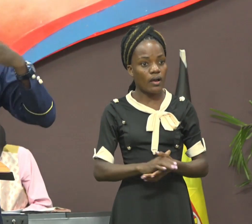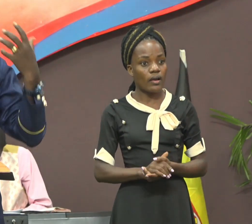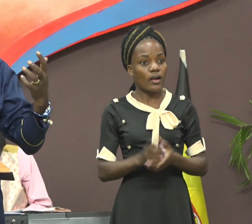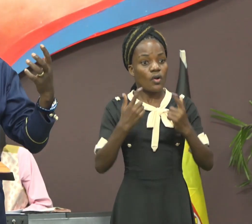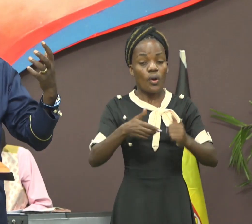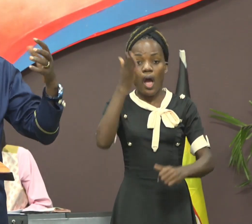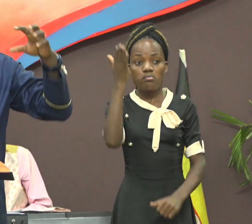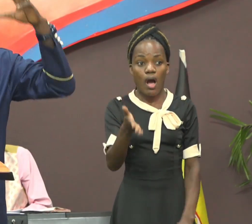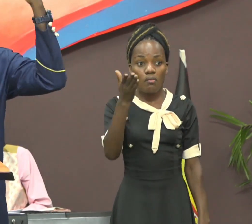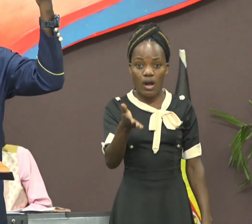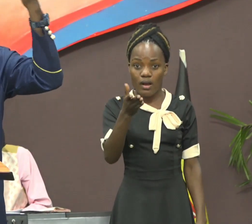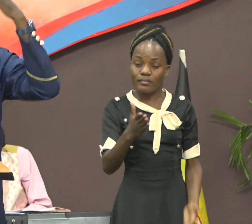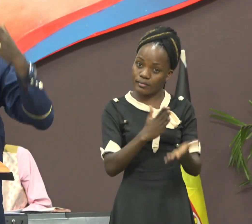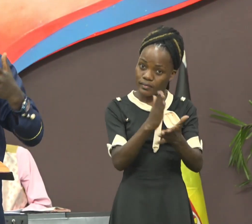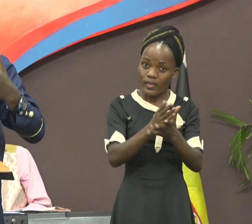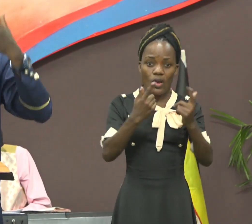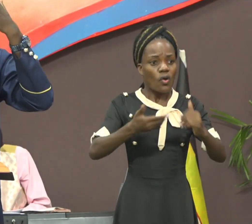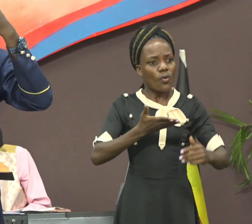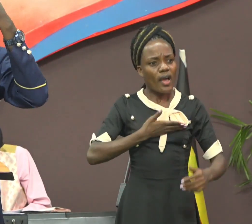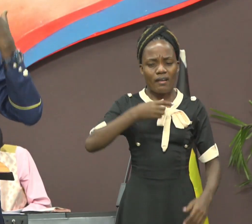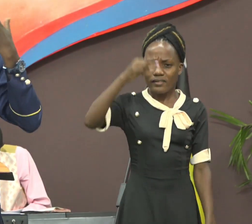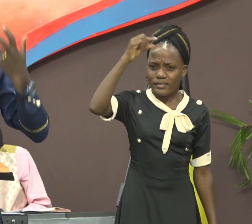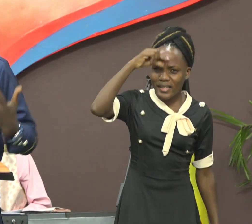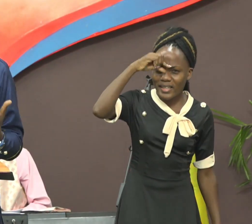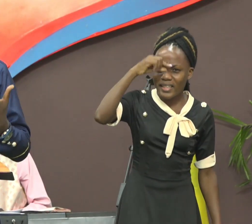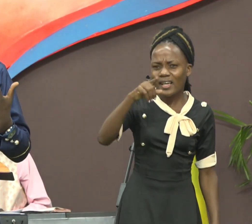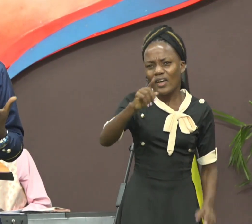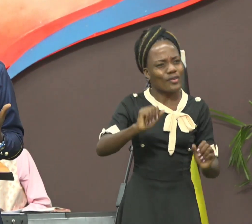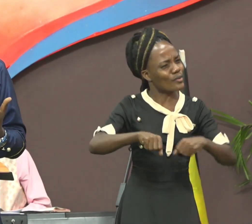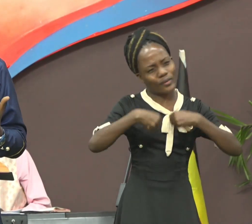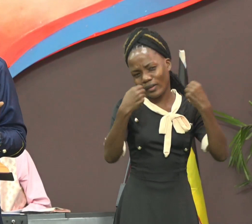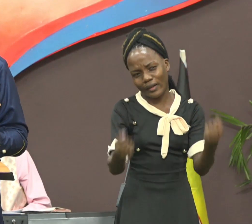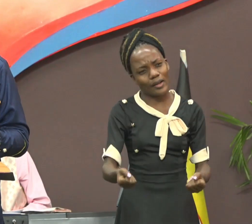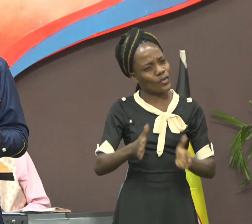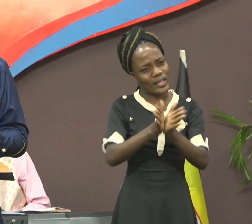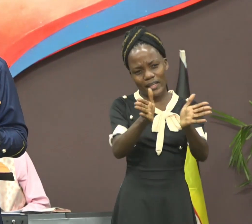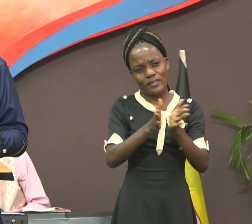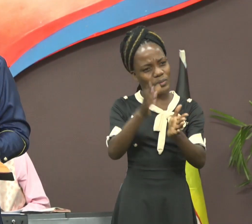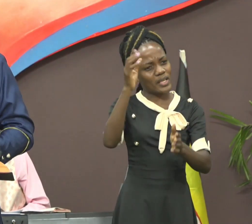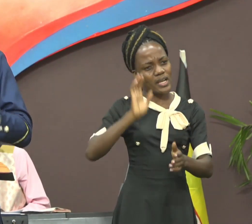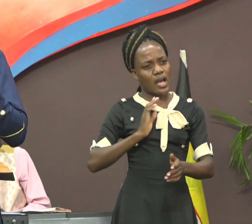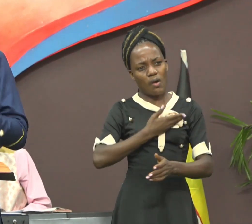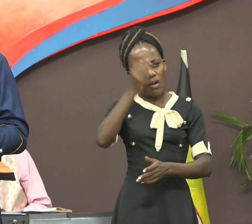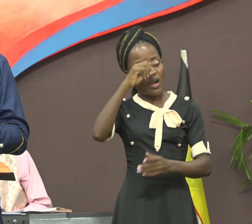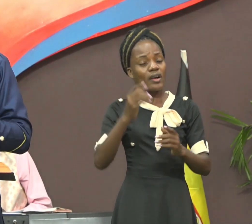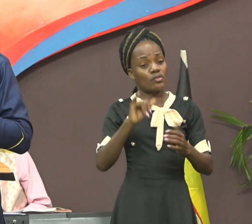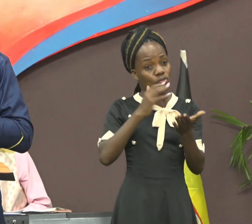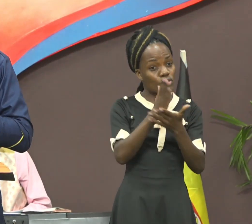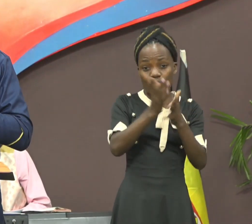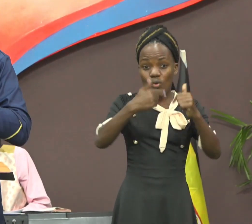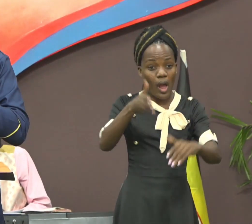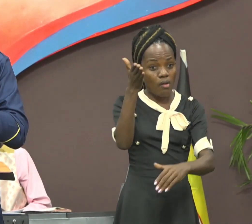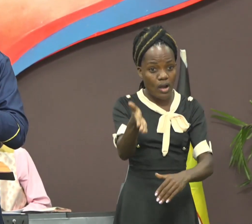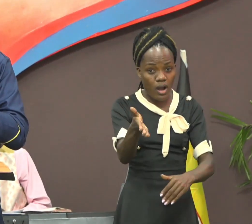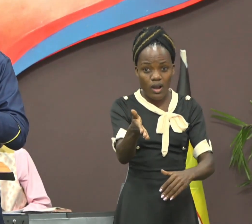We tuli. We are alive. Tuina amagezi gotosobola kunnyonnyola. We have wisdom that you cannot comprehend. We tuli. We are